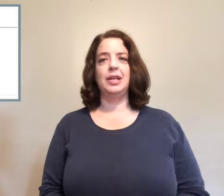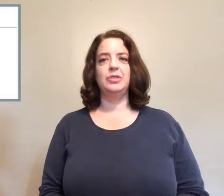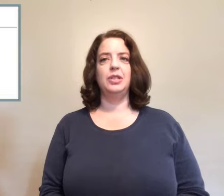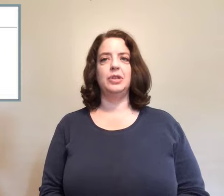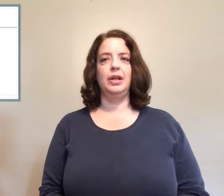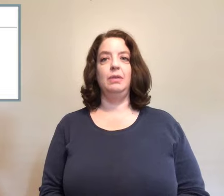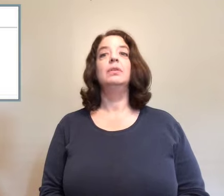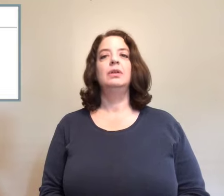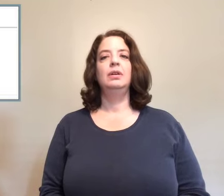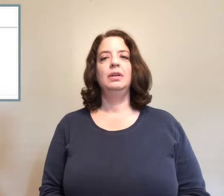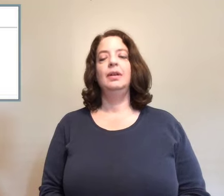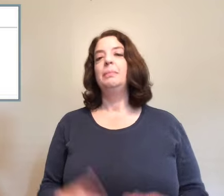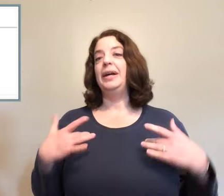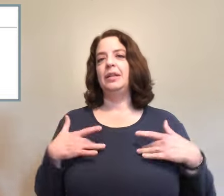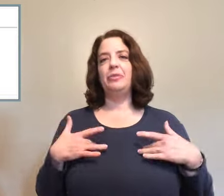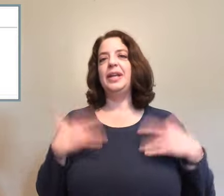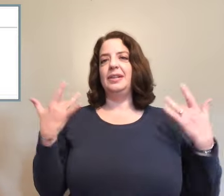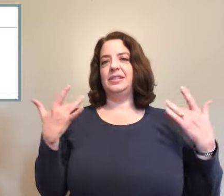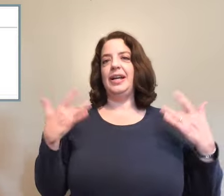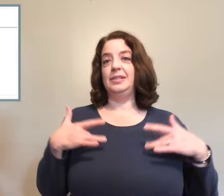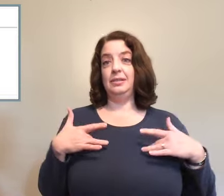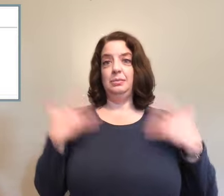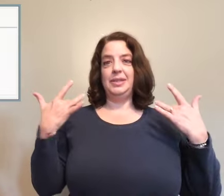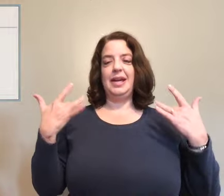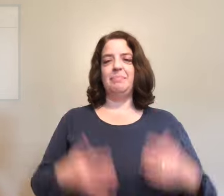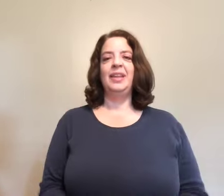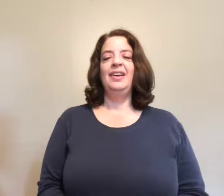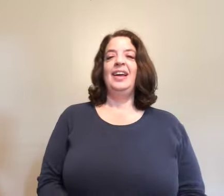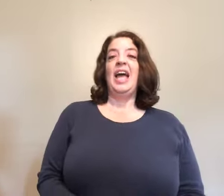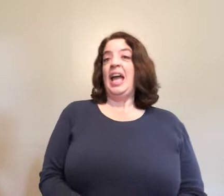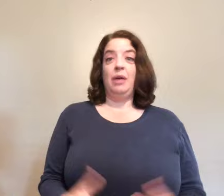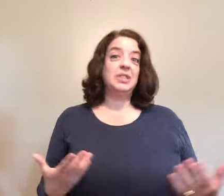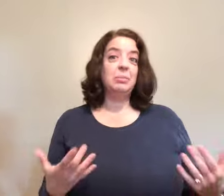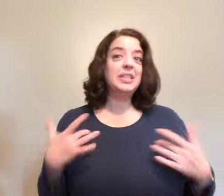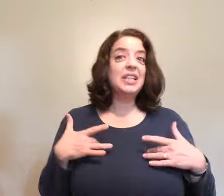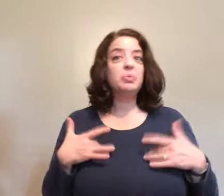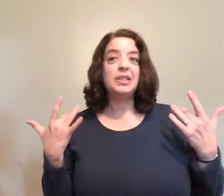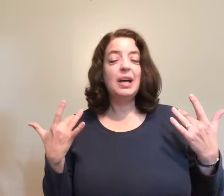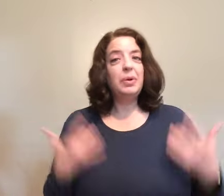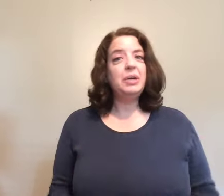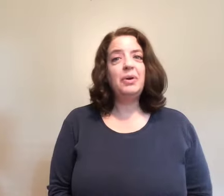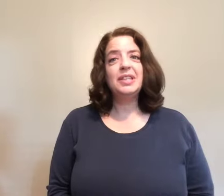so they just kind of go. But everybody else signs, what's up? And when somebody says, what's up, what do you always